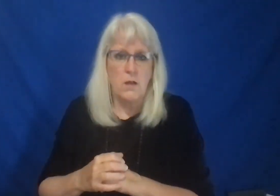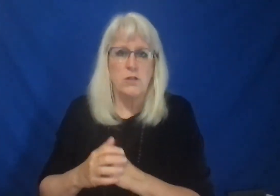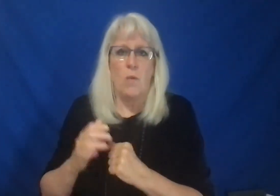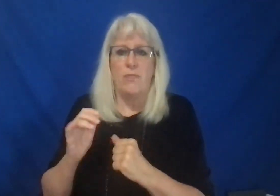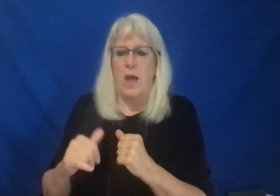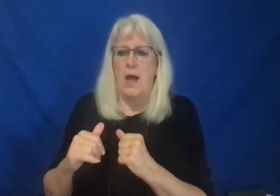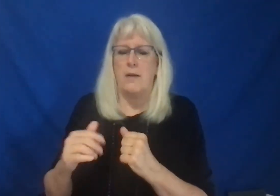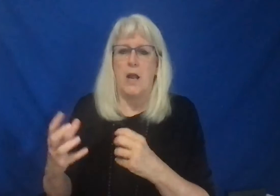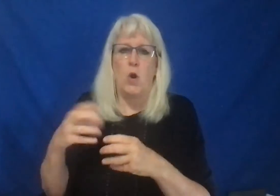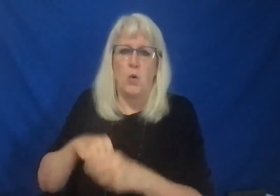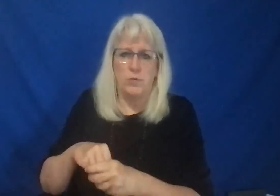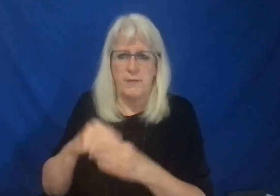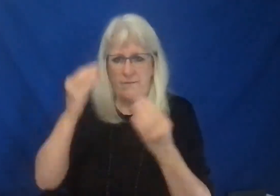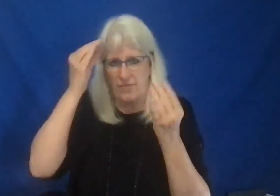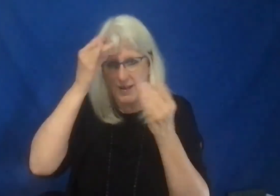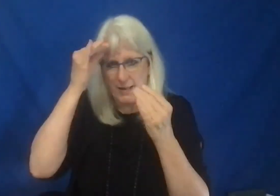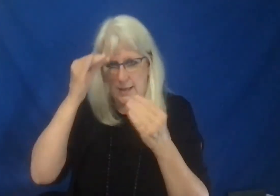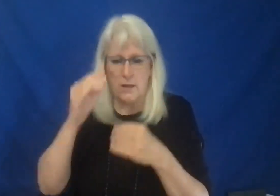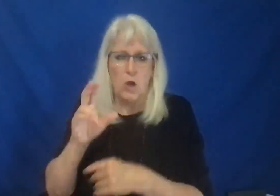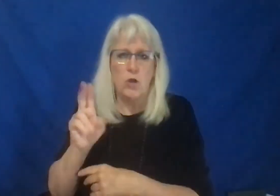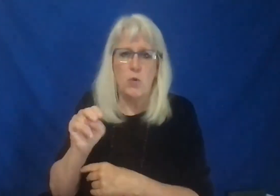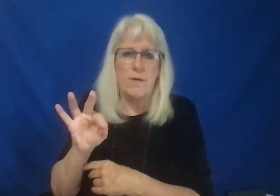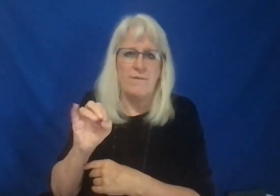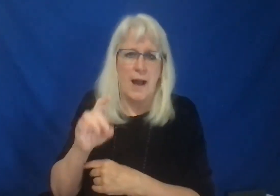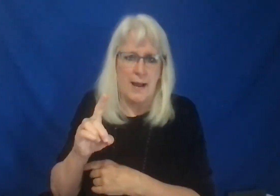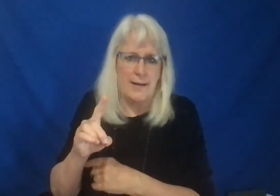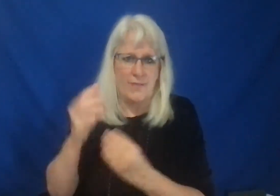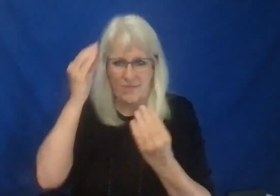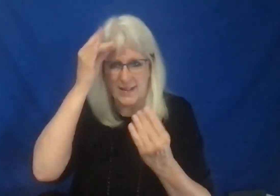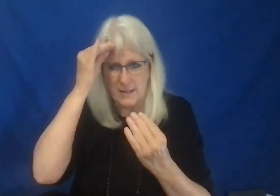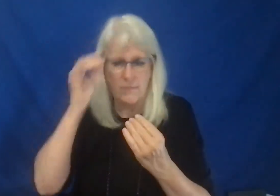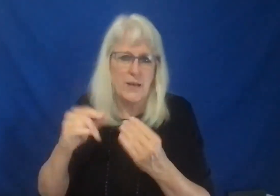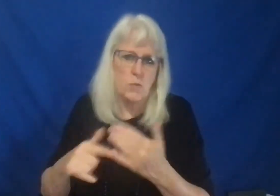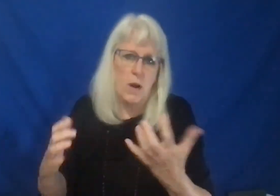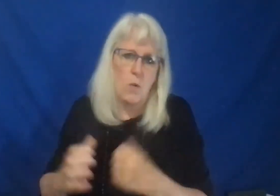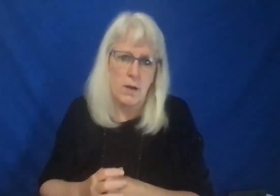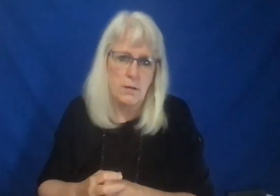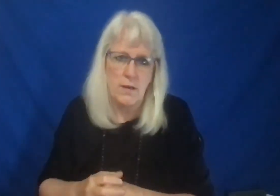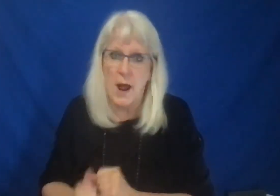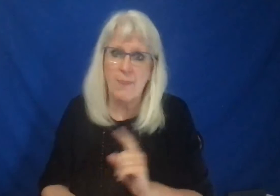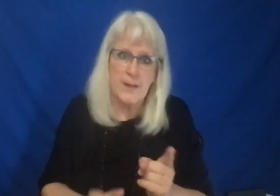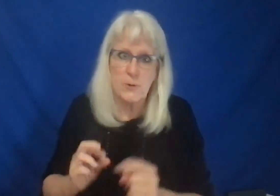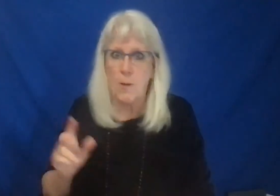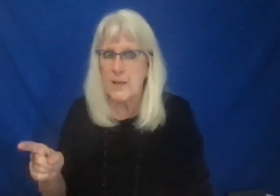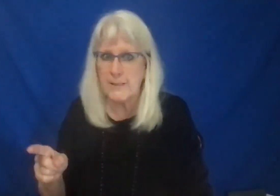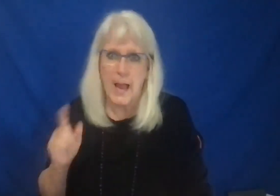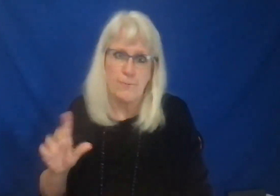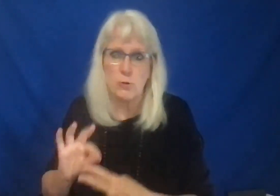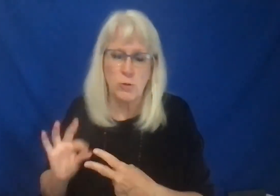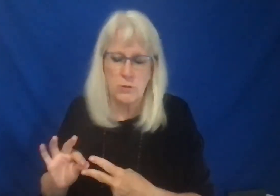this unified, holistic thinking, where I can hold complexity and I can hold paradox,